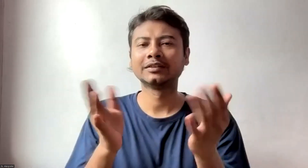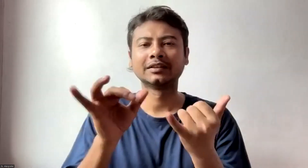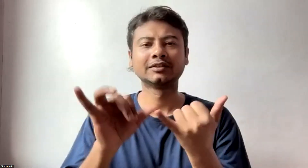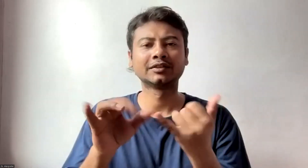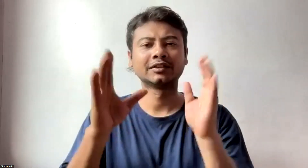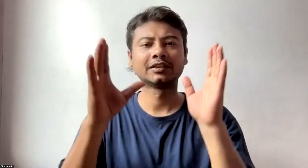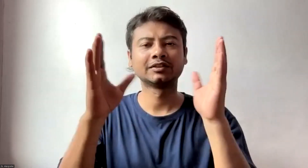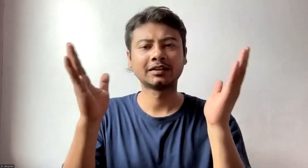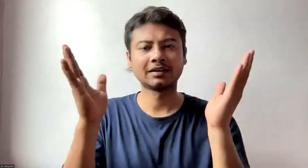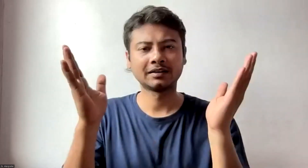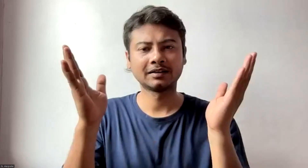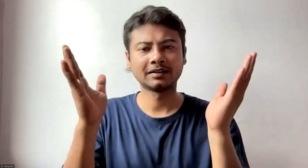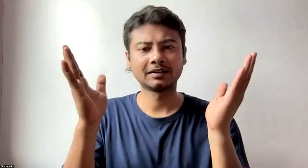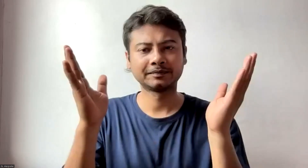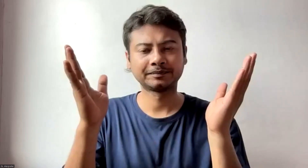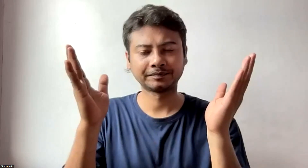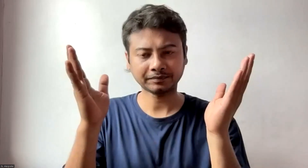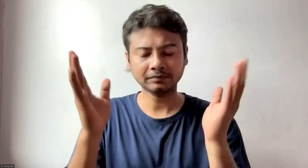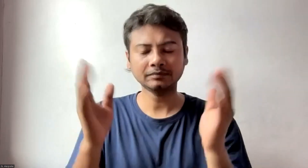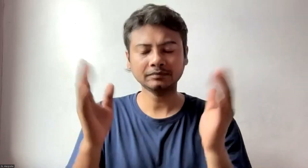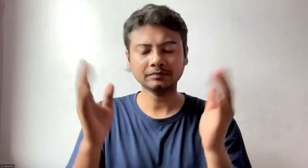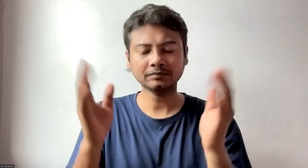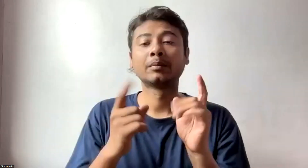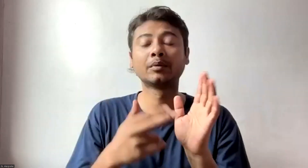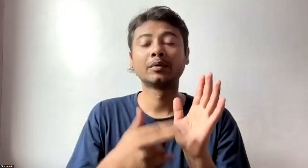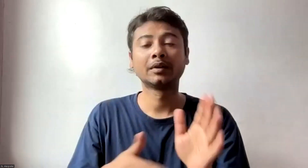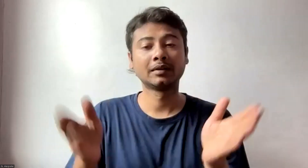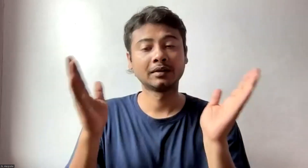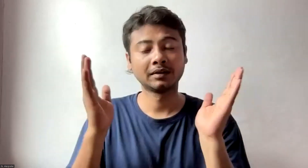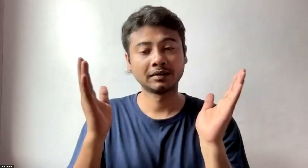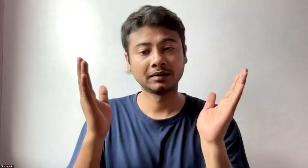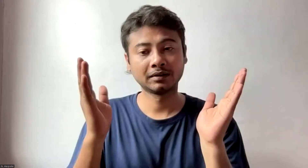Jai Shri Krishna Chaitanya, Prabhu Nityananda,